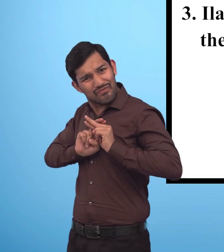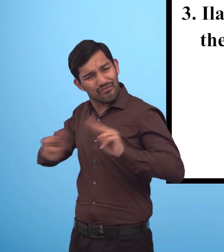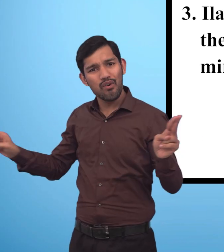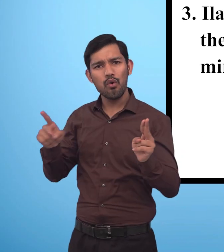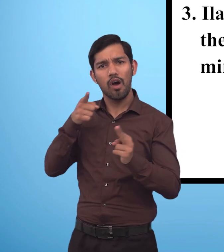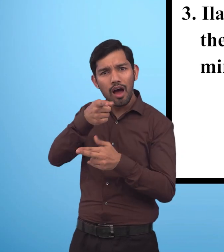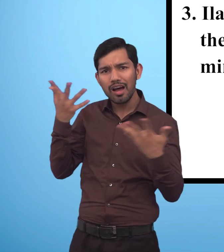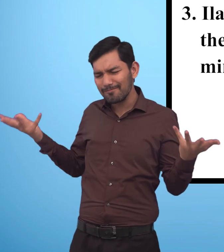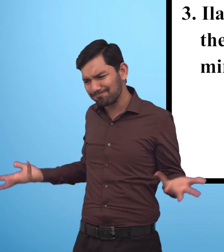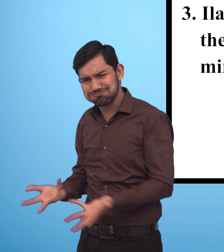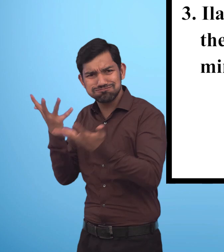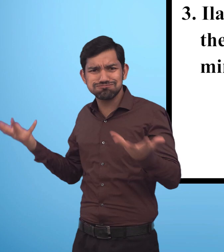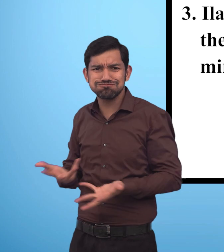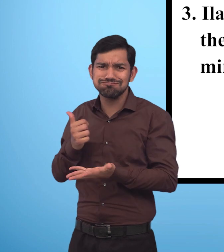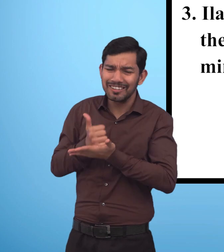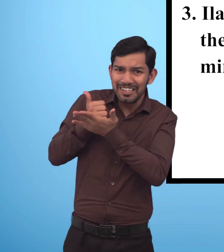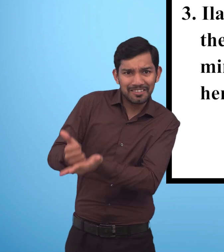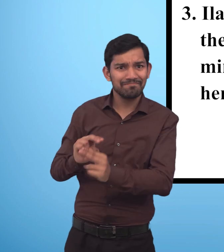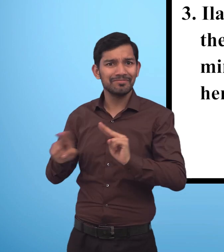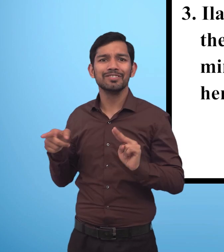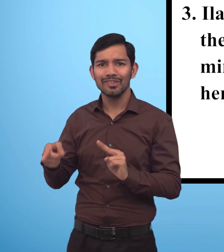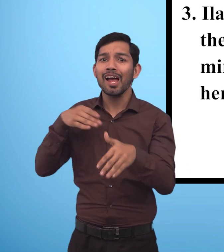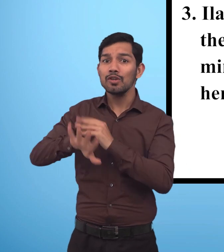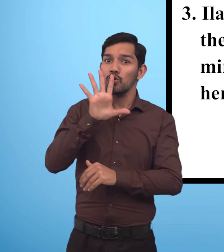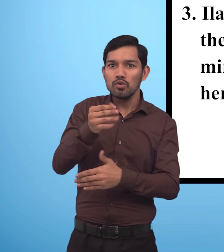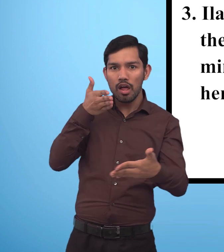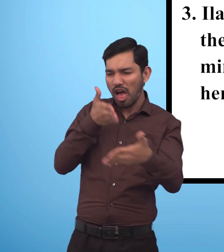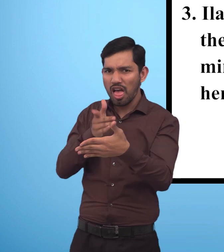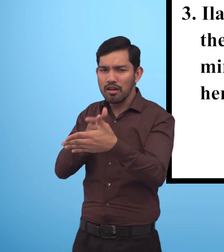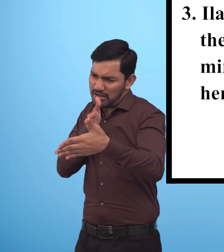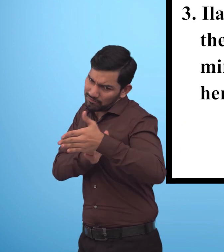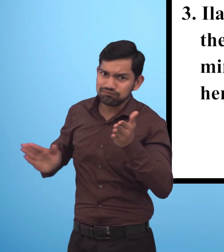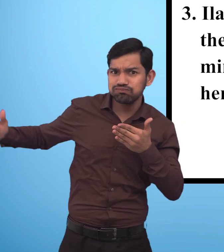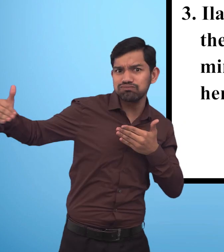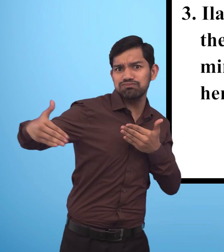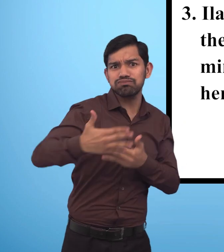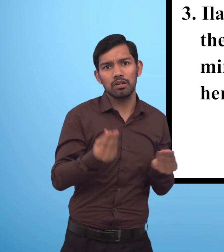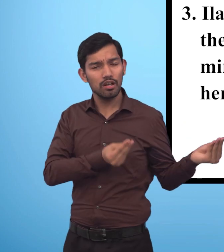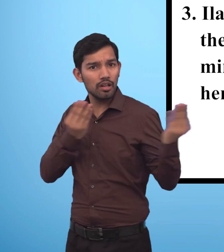were single-minded to help her overcome her challenge.